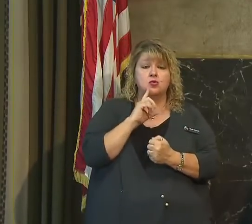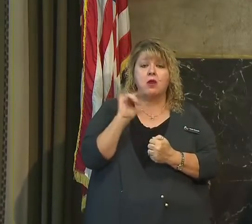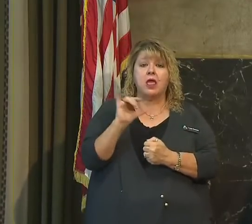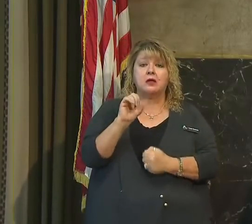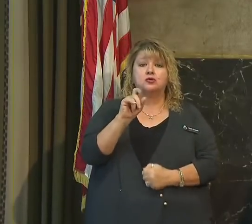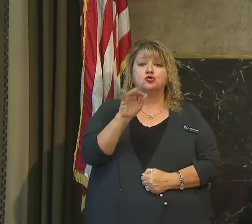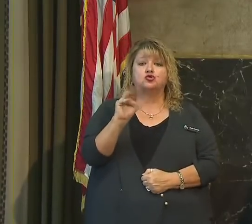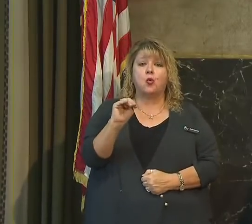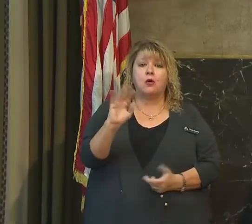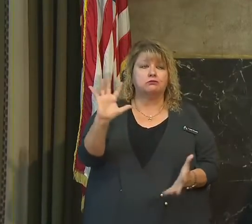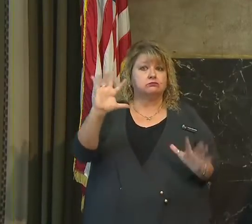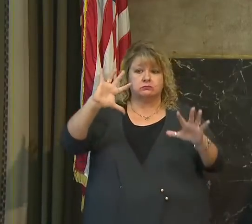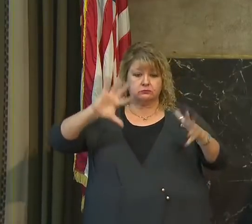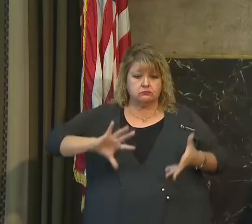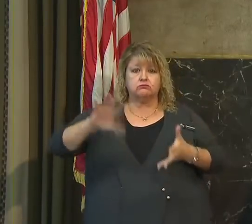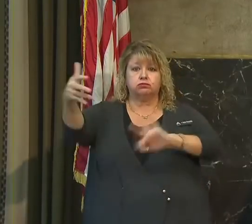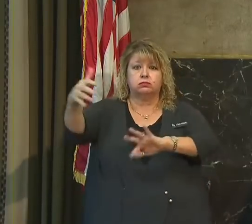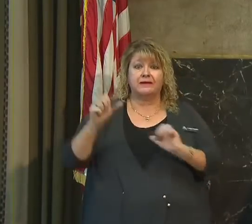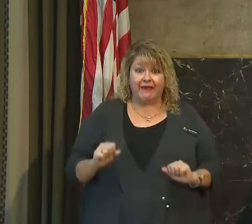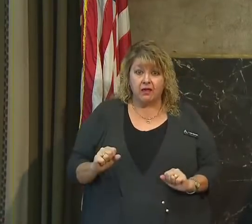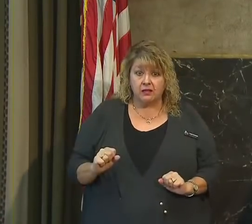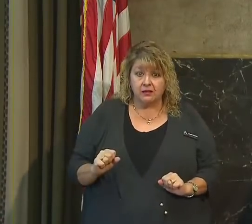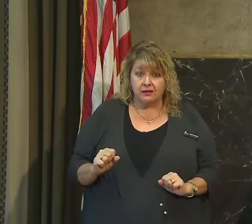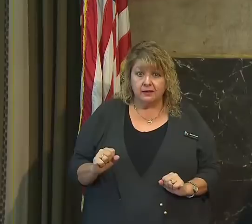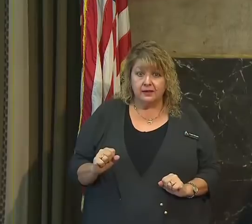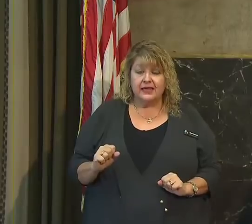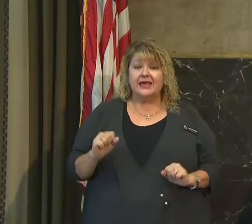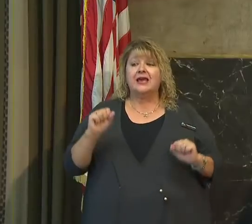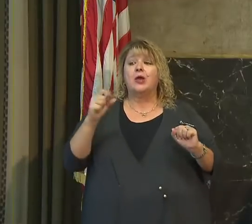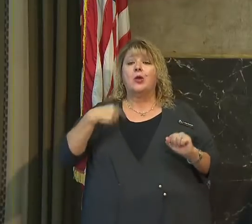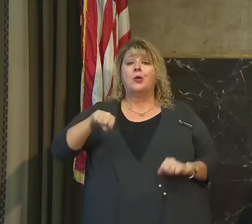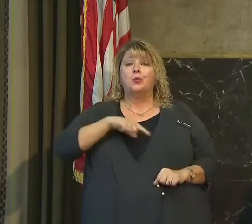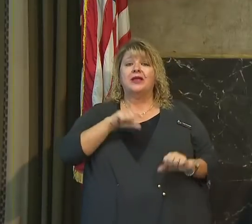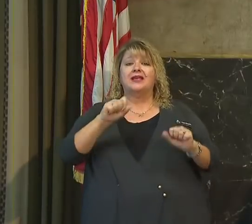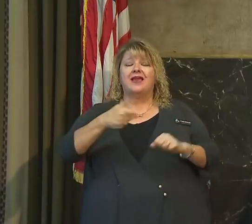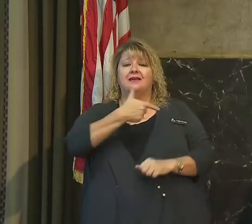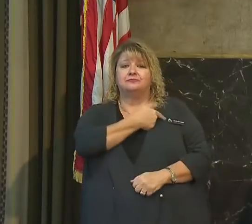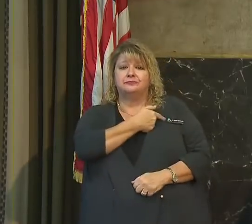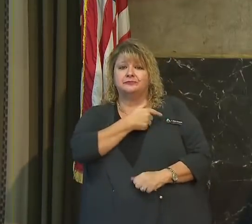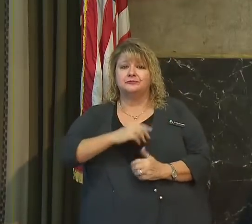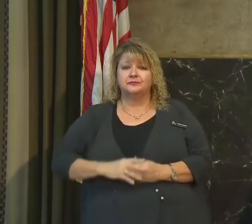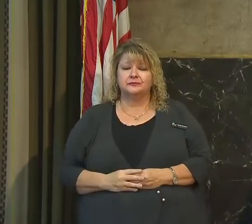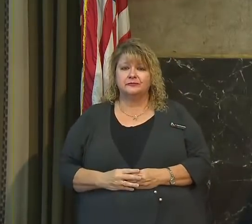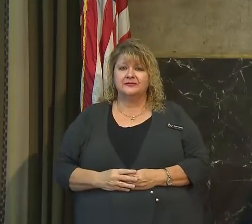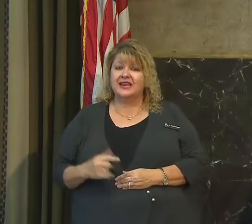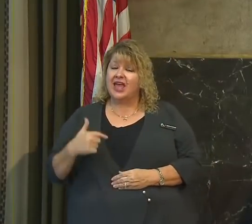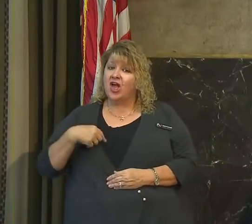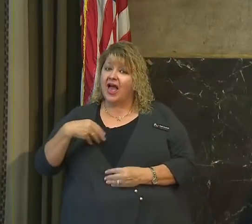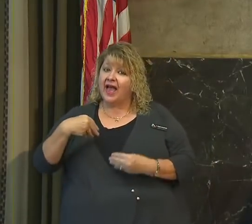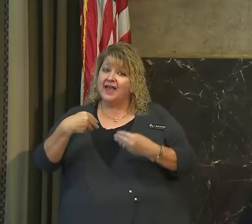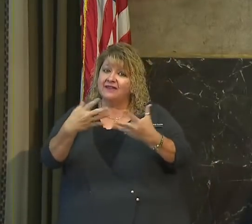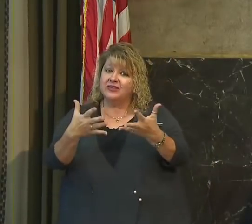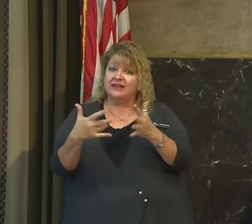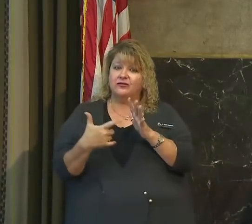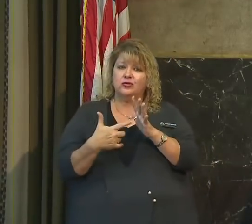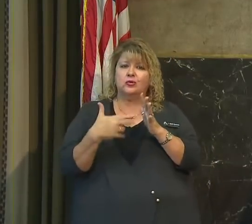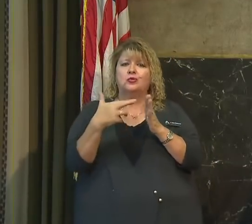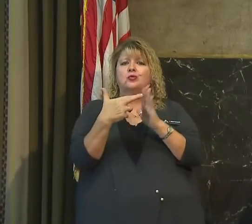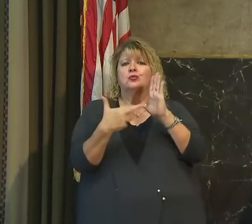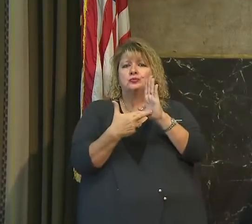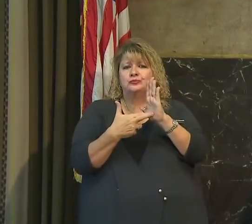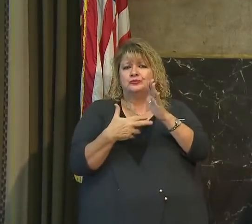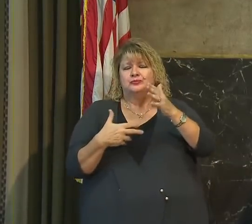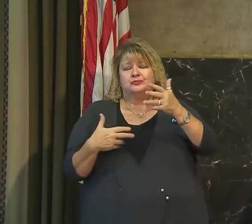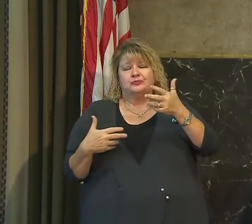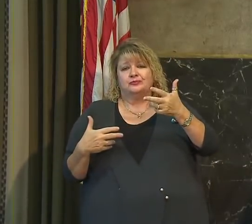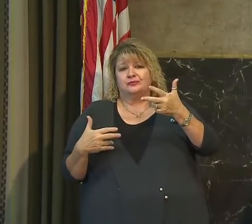And we can all take care of ourselves through these relatively gentle mitigation measures that I just talked about. Get our